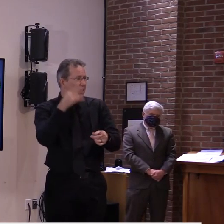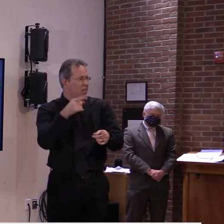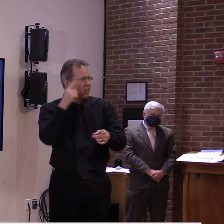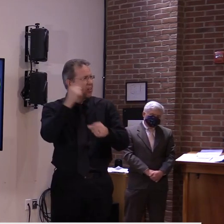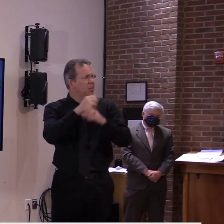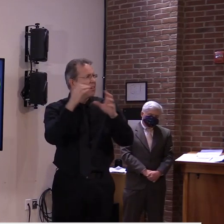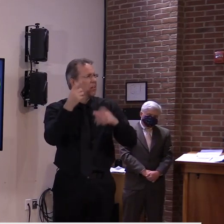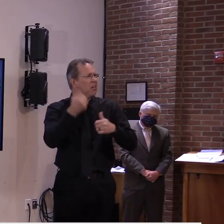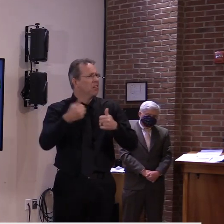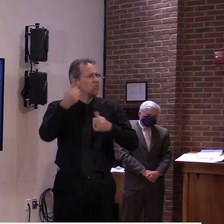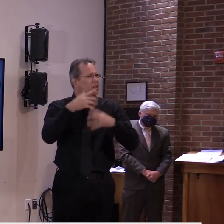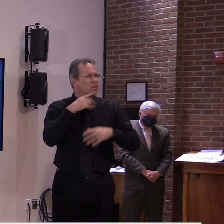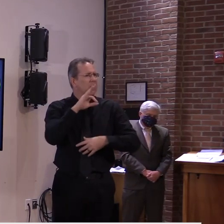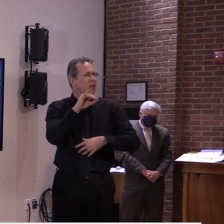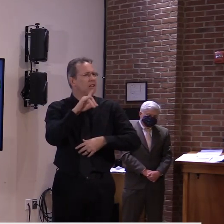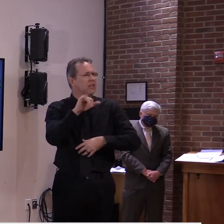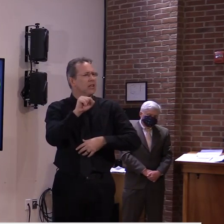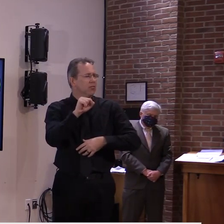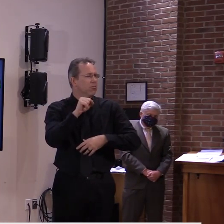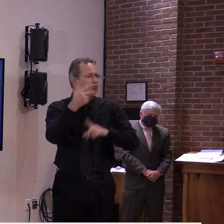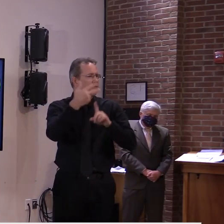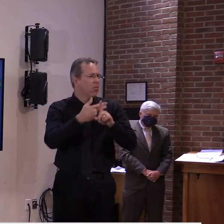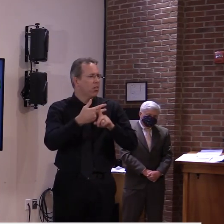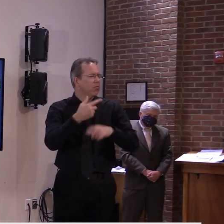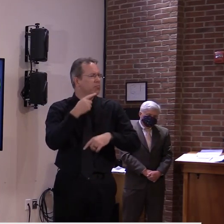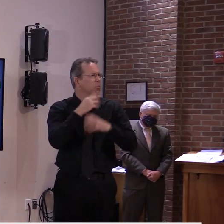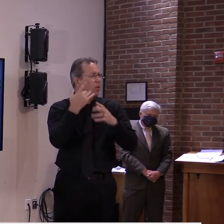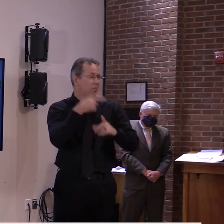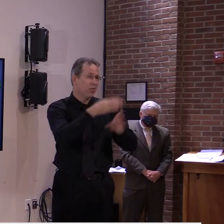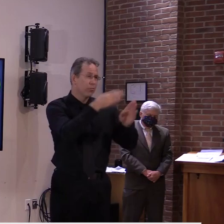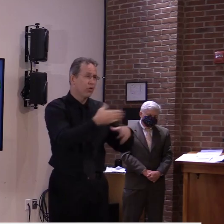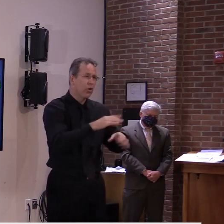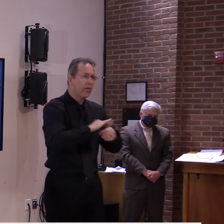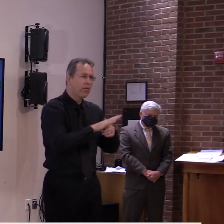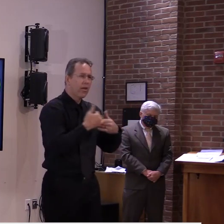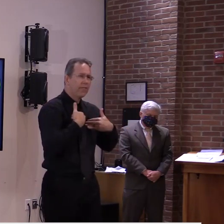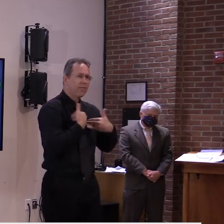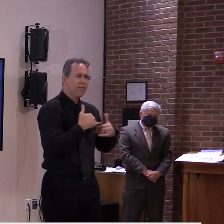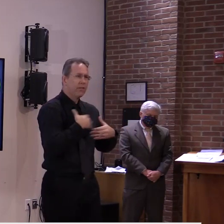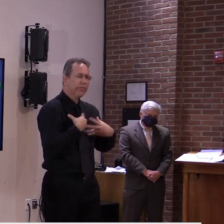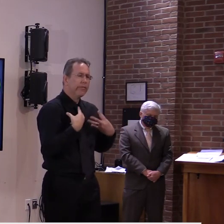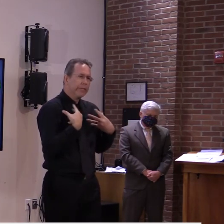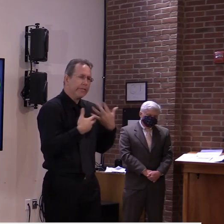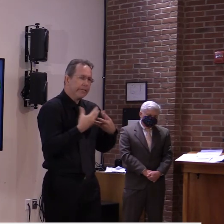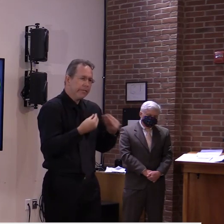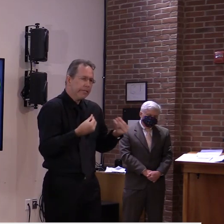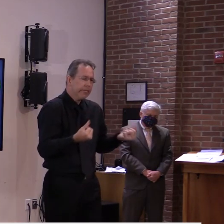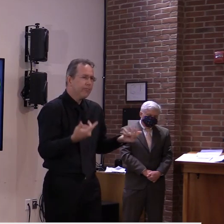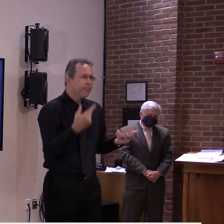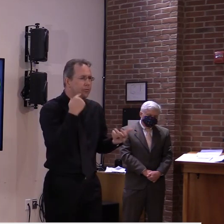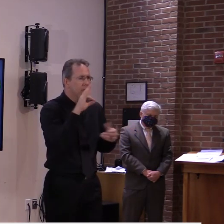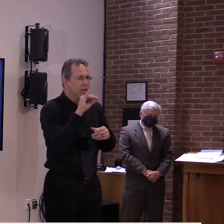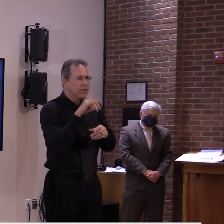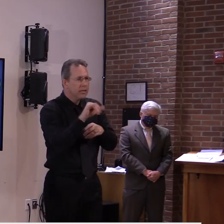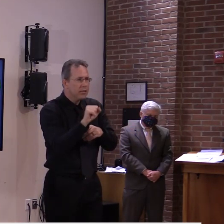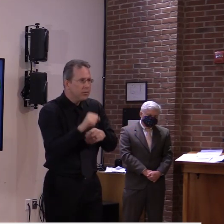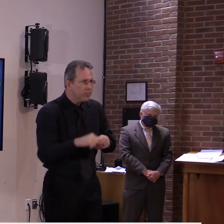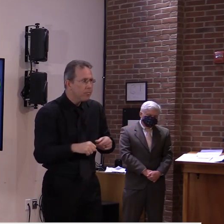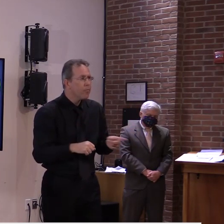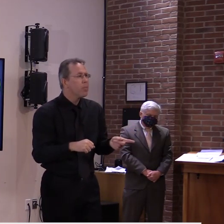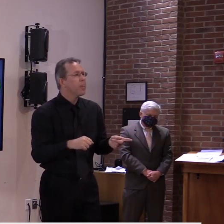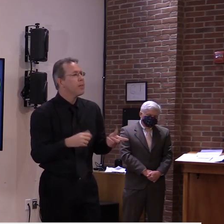which has been reported in the literature, not a huge amount, but reinfection can occur after 3 months. So that's all